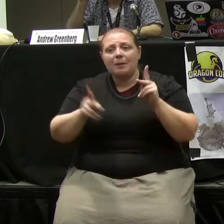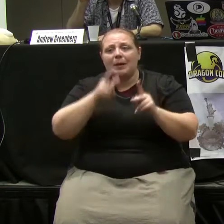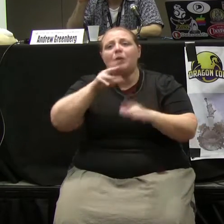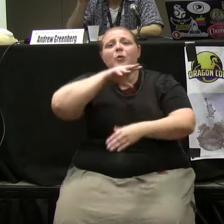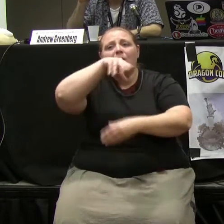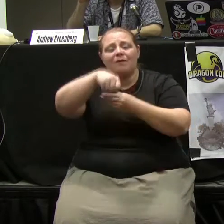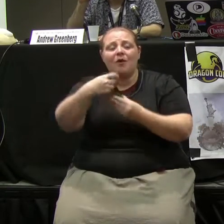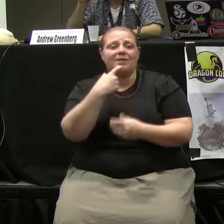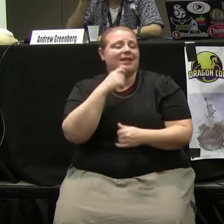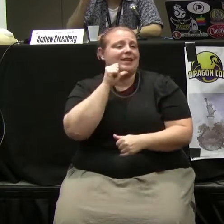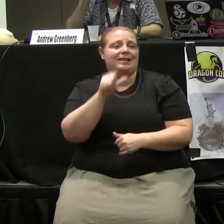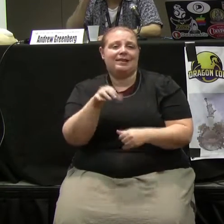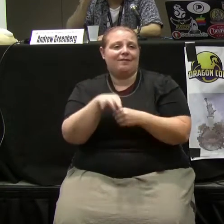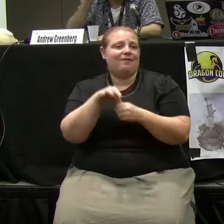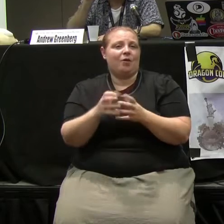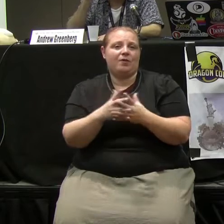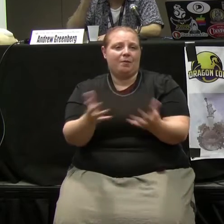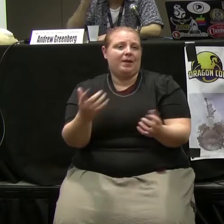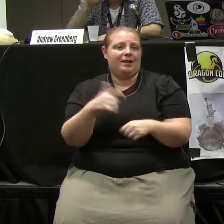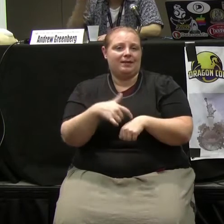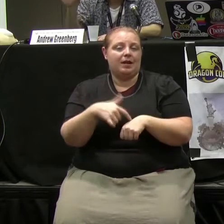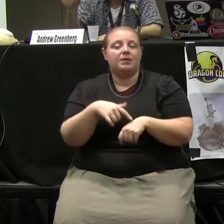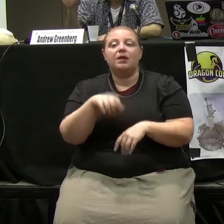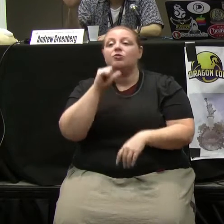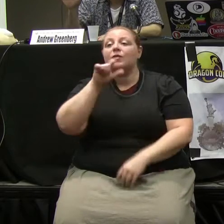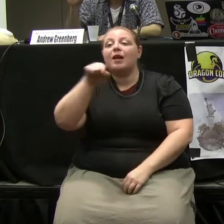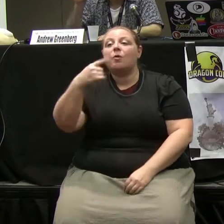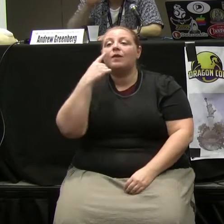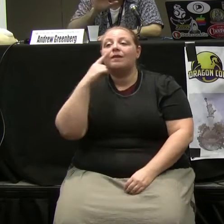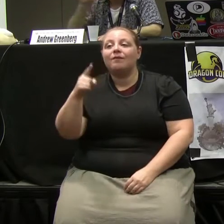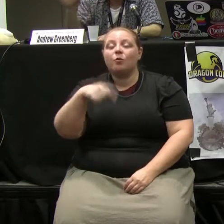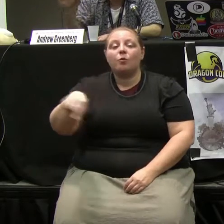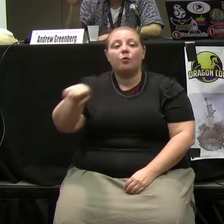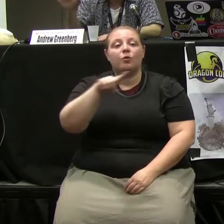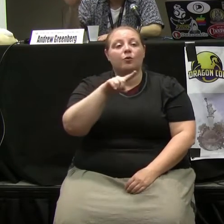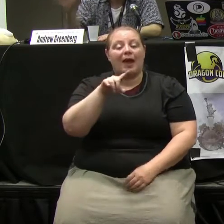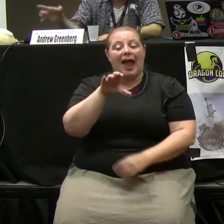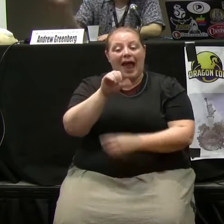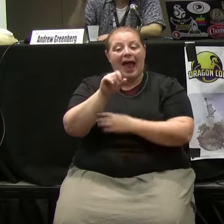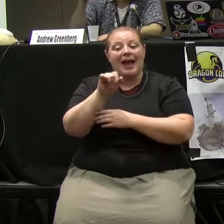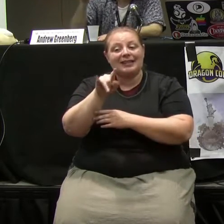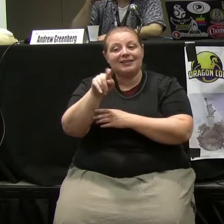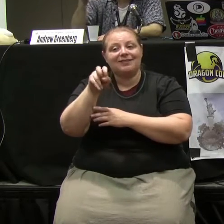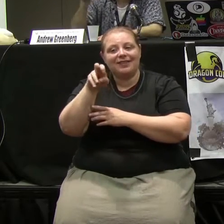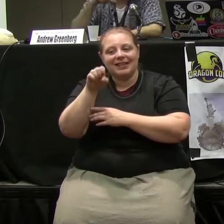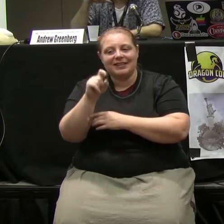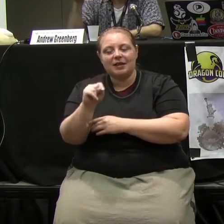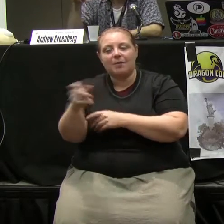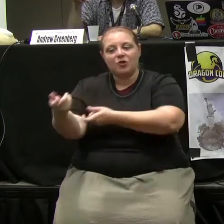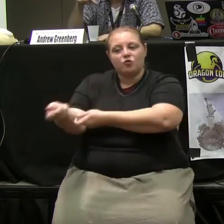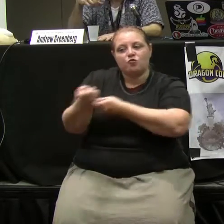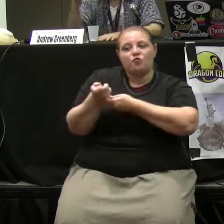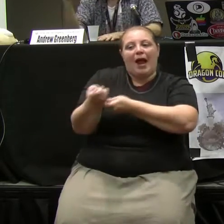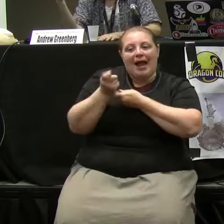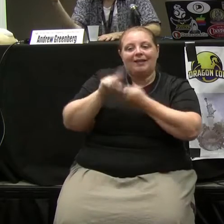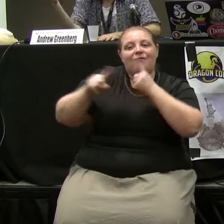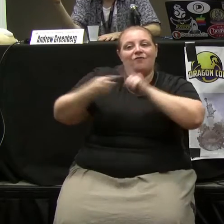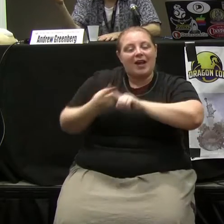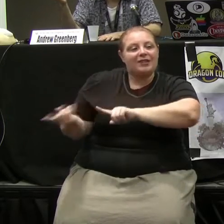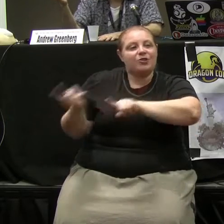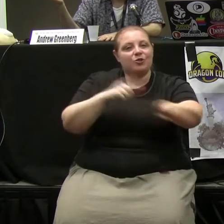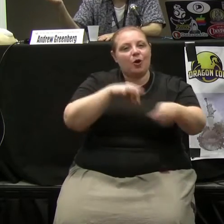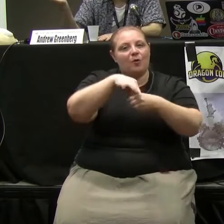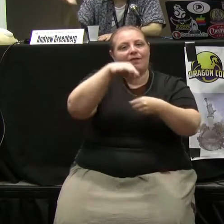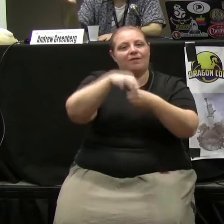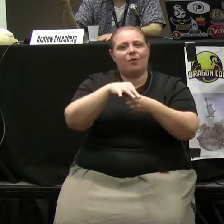I've not voted that many times. So it's not just for activists to get out and vote, but it's also for activists to drag their friends to the polls. Go ahead